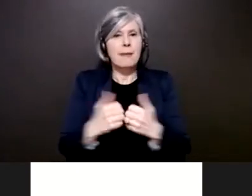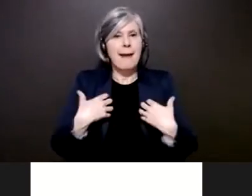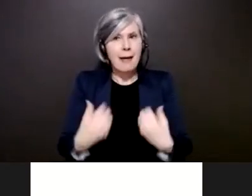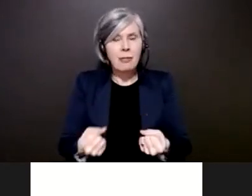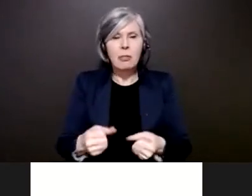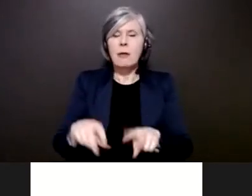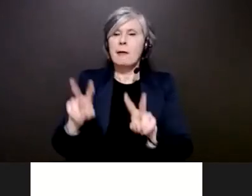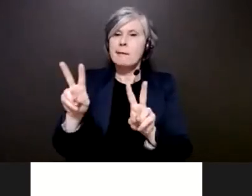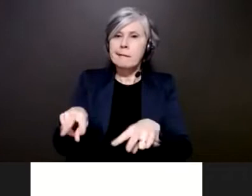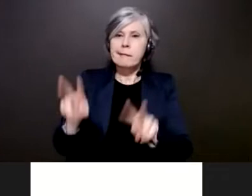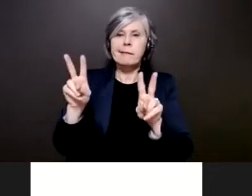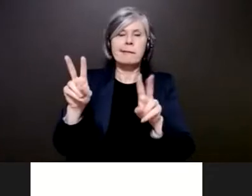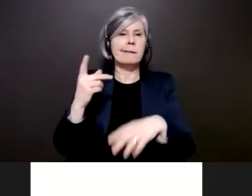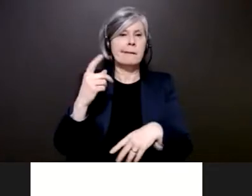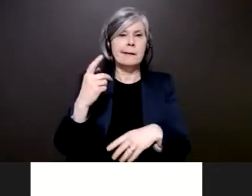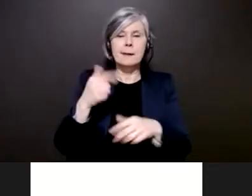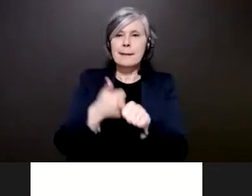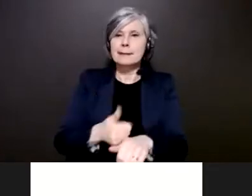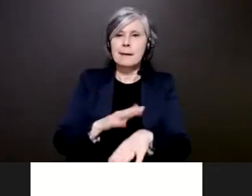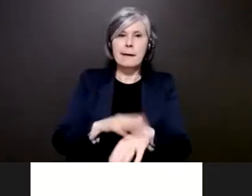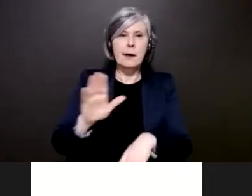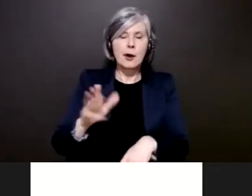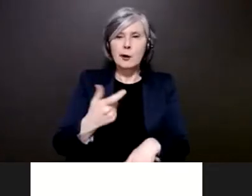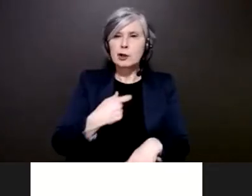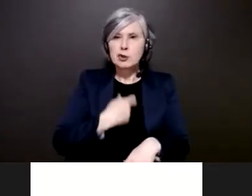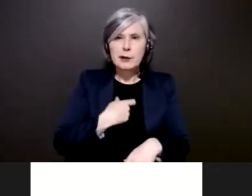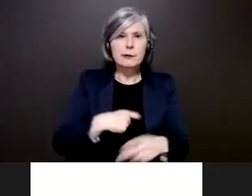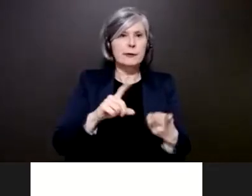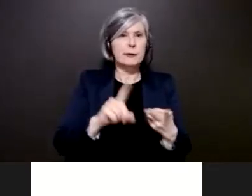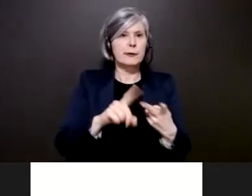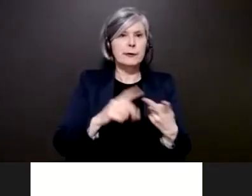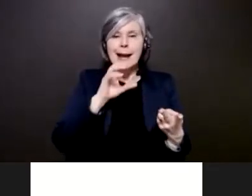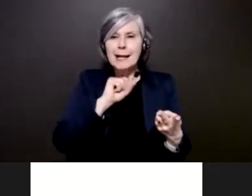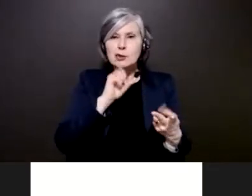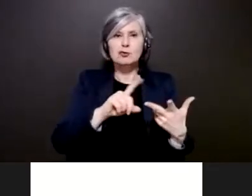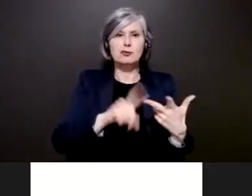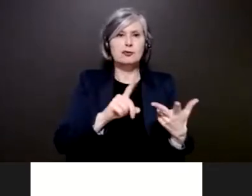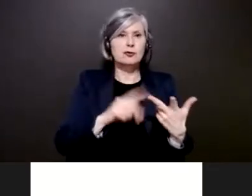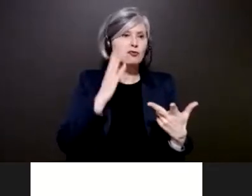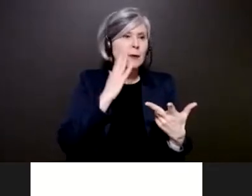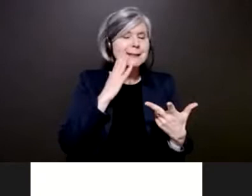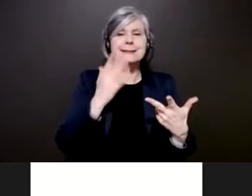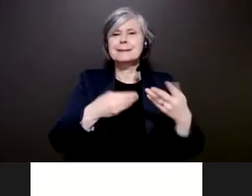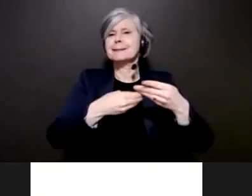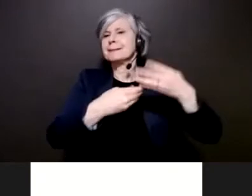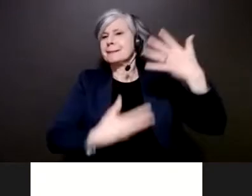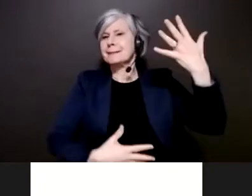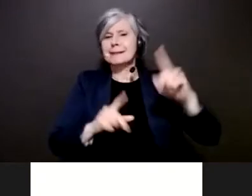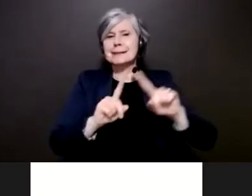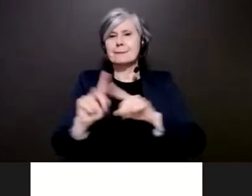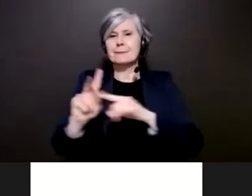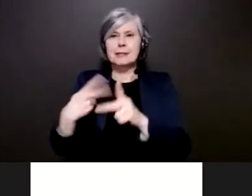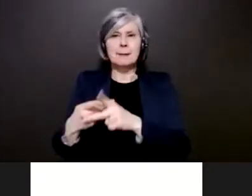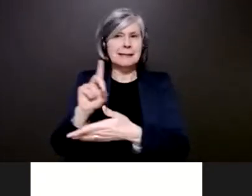isms. It causes poor quality of life and premature death in people.